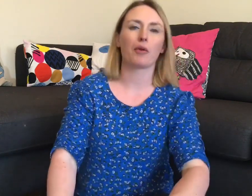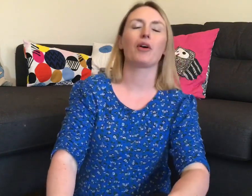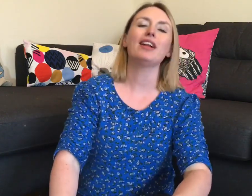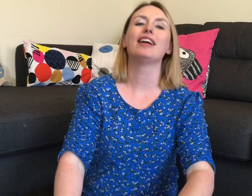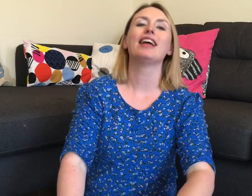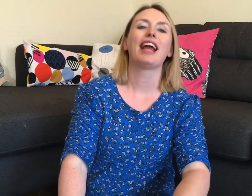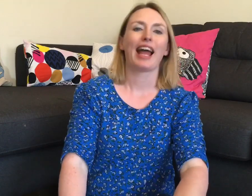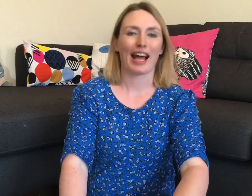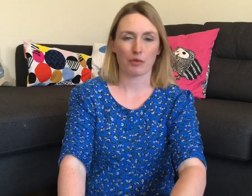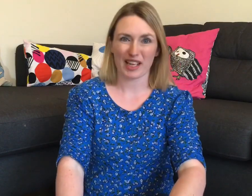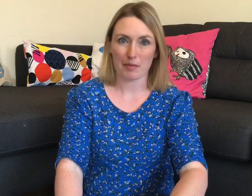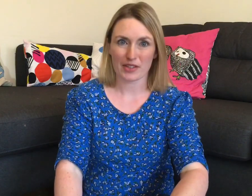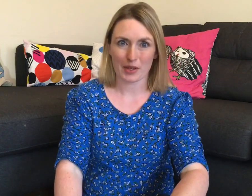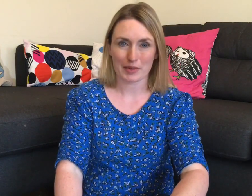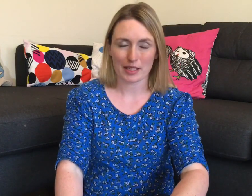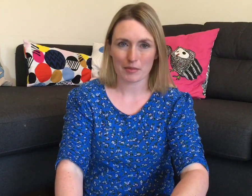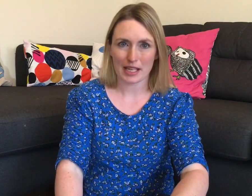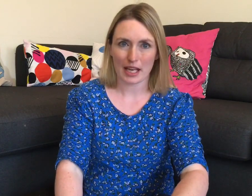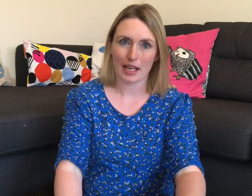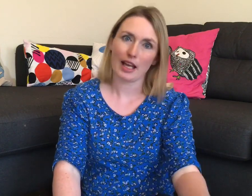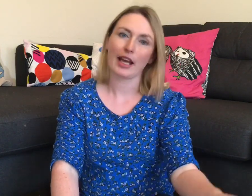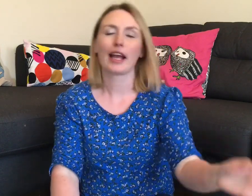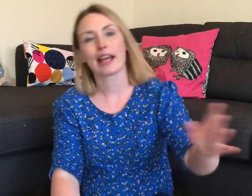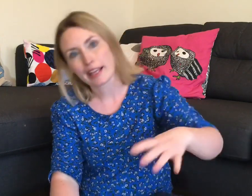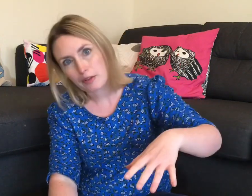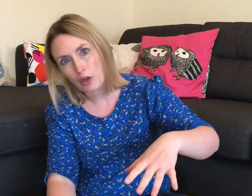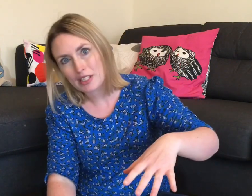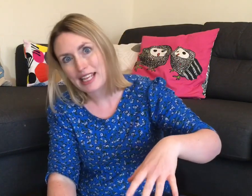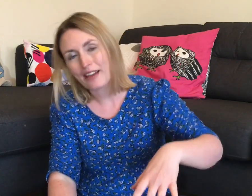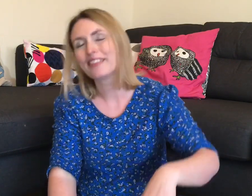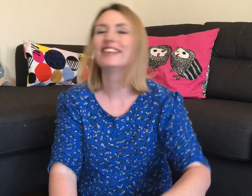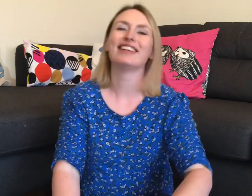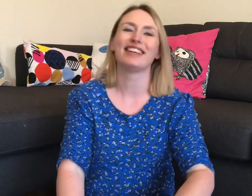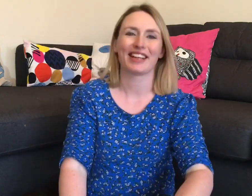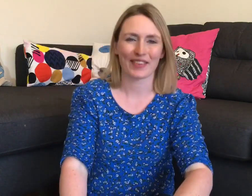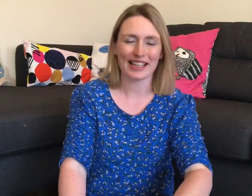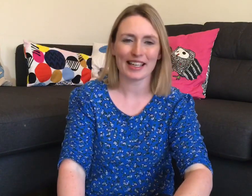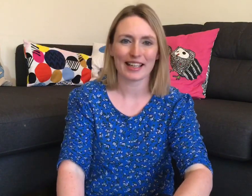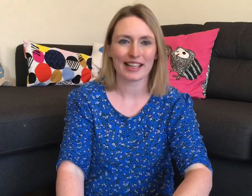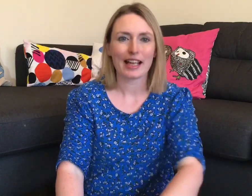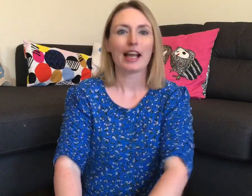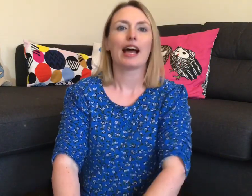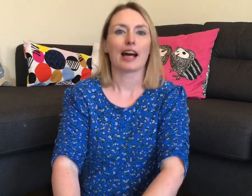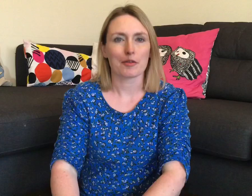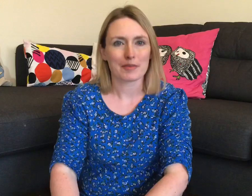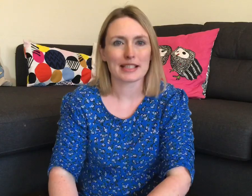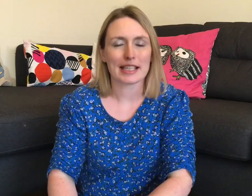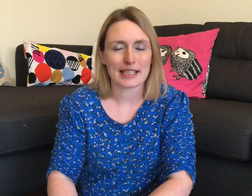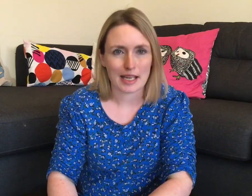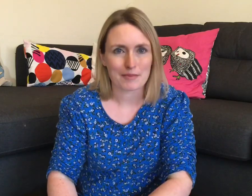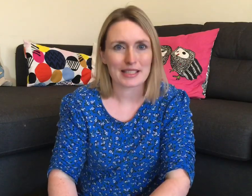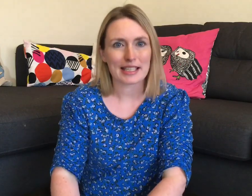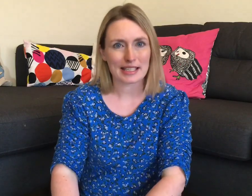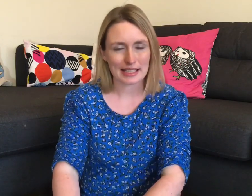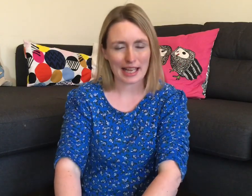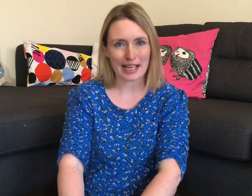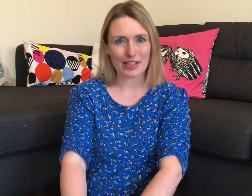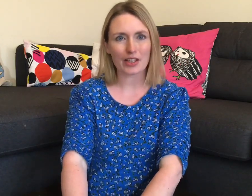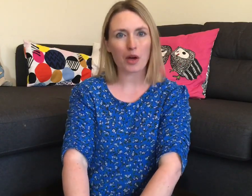wall and what happens to Humpty Dumpty? He falls down. Ready? Humpty Dumpty sat on a